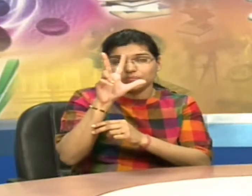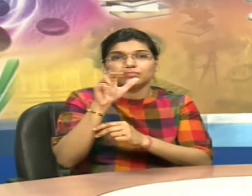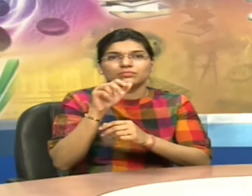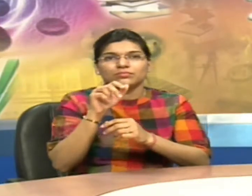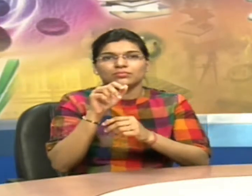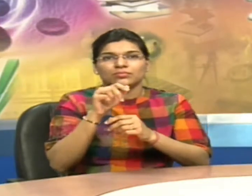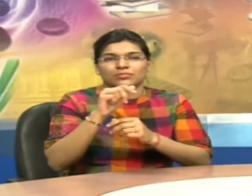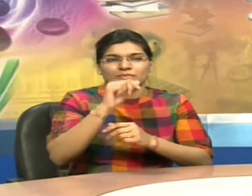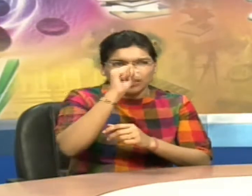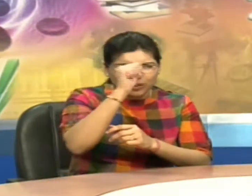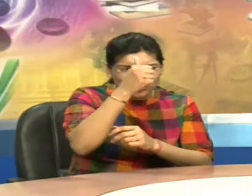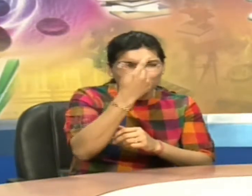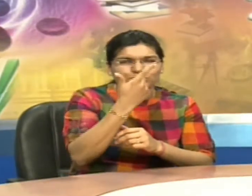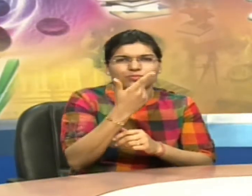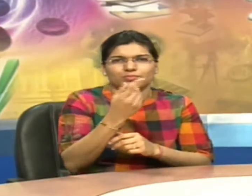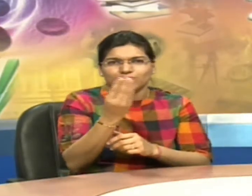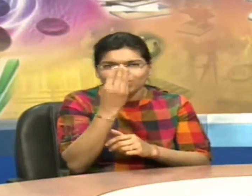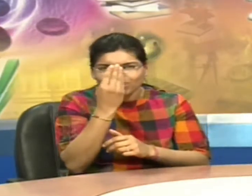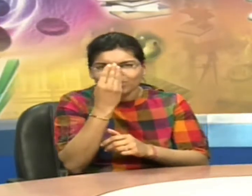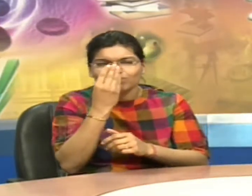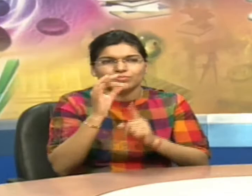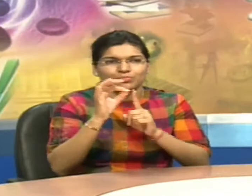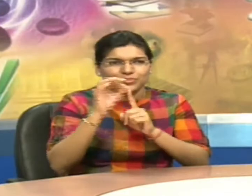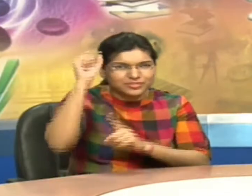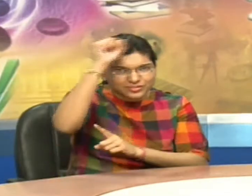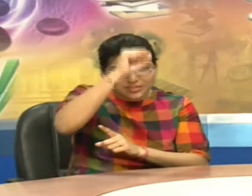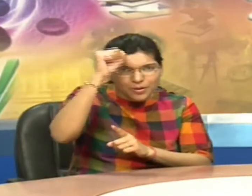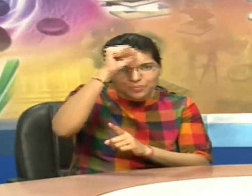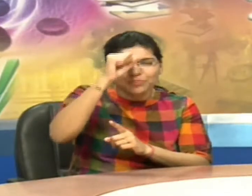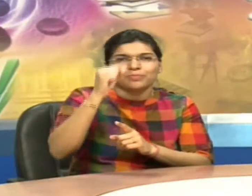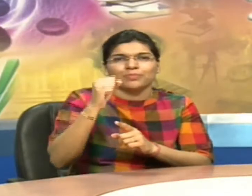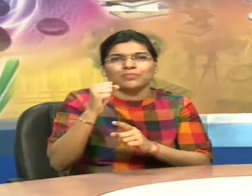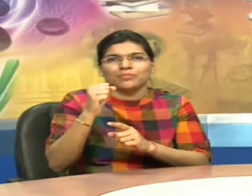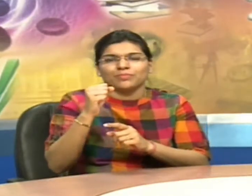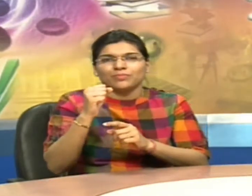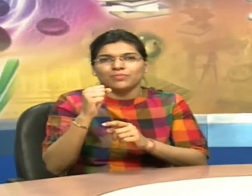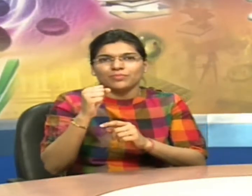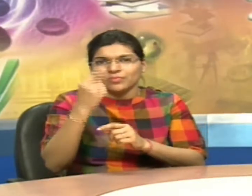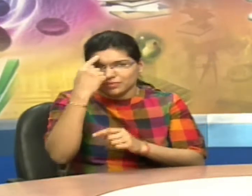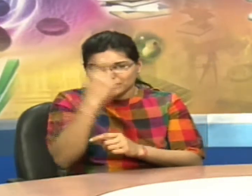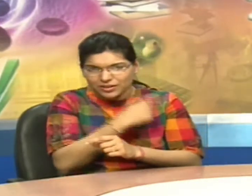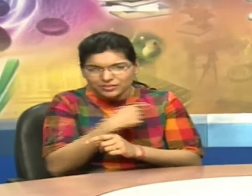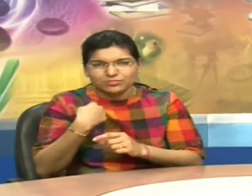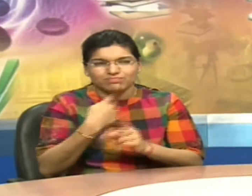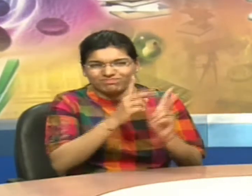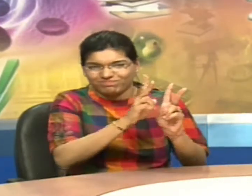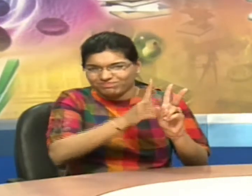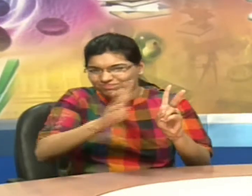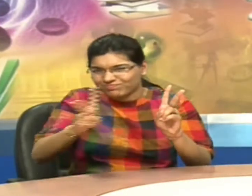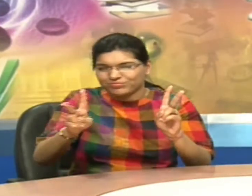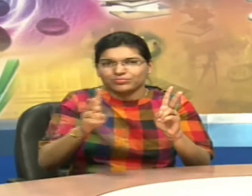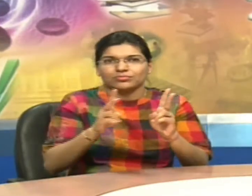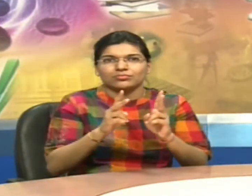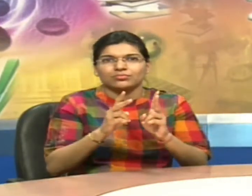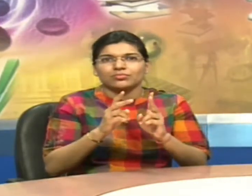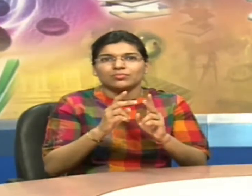Eighth word, God fearing. The person who once follow